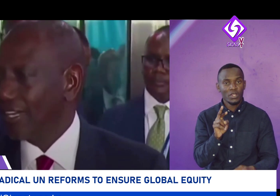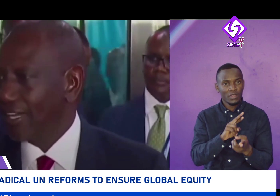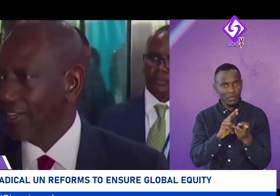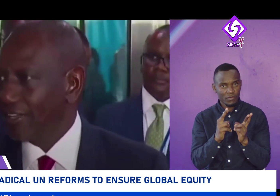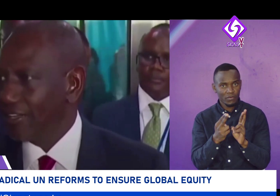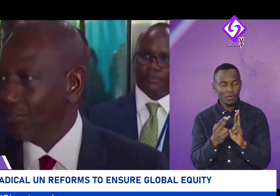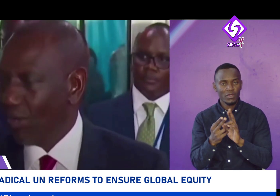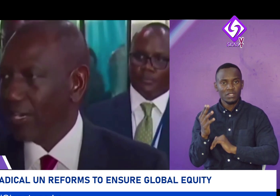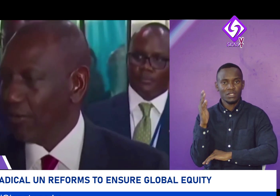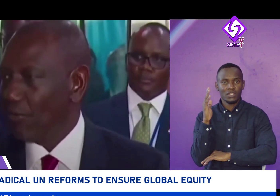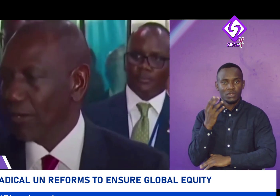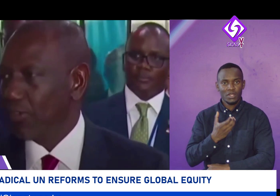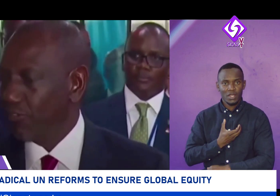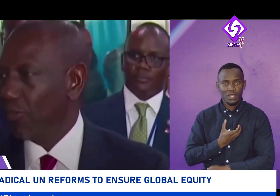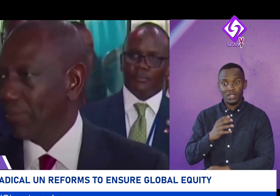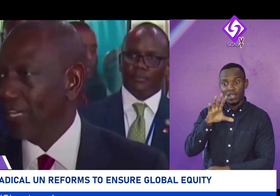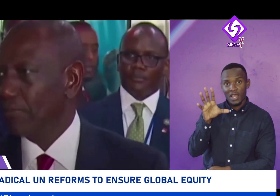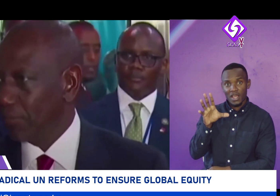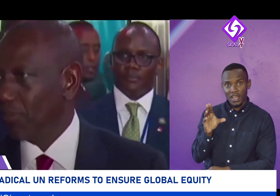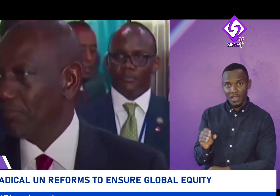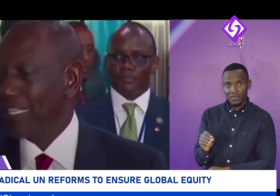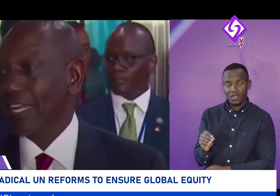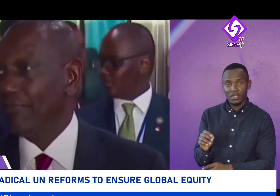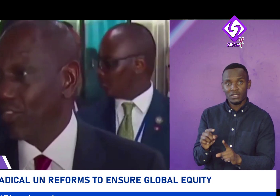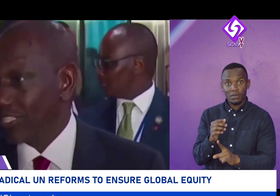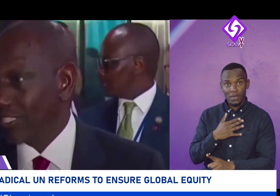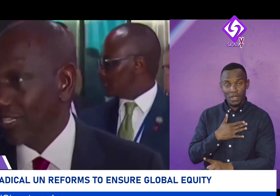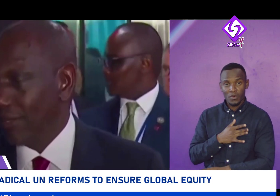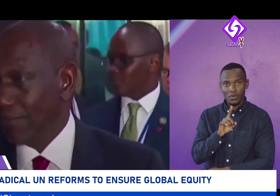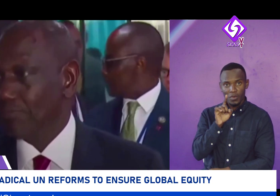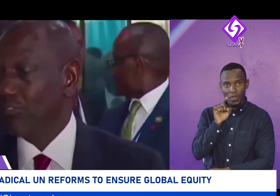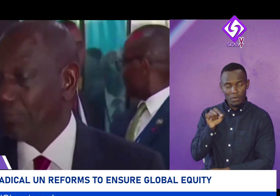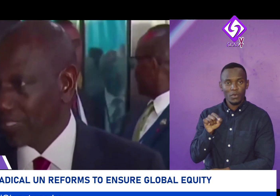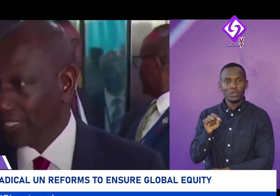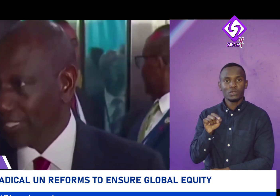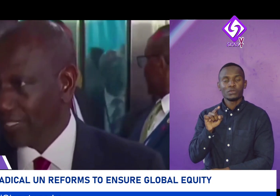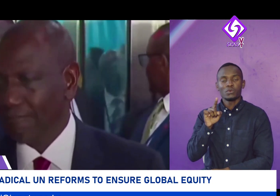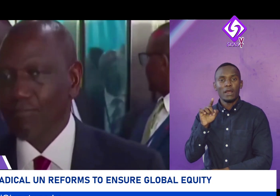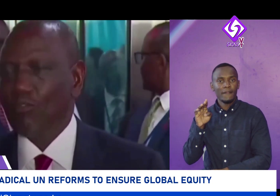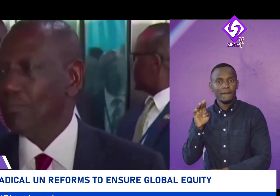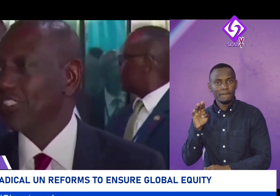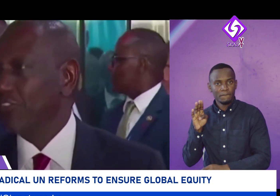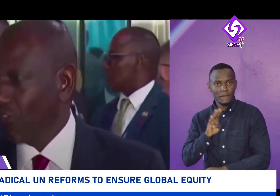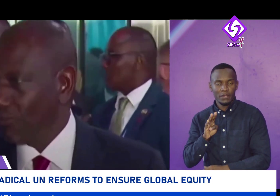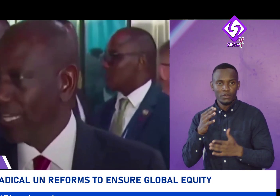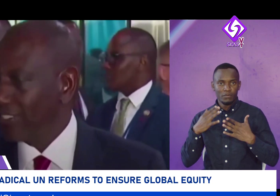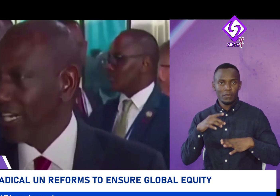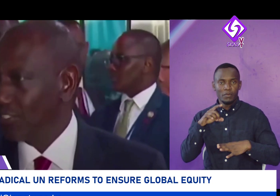and our 1.4 billion people must have voice, must be represented. We must reform the